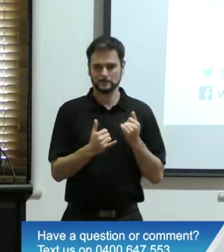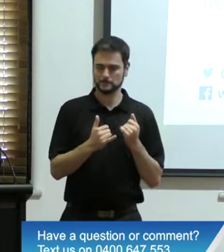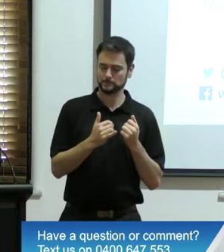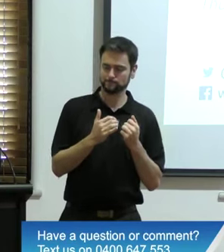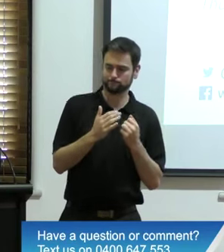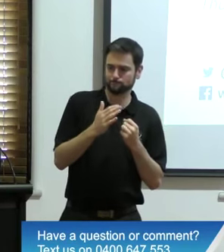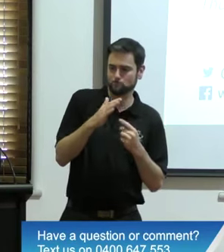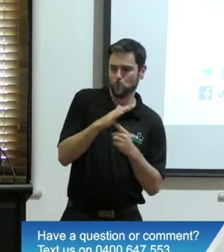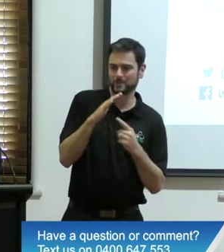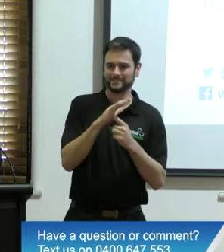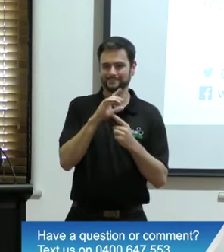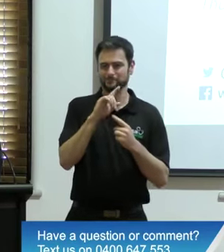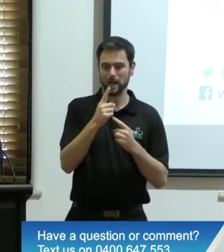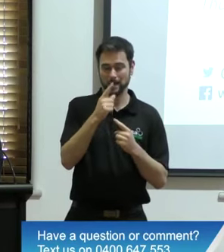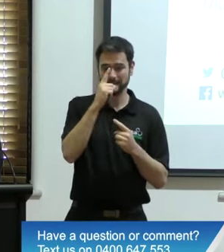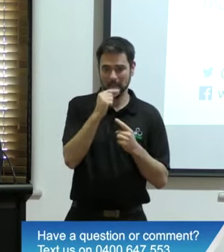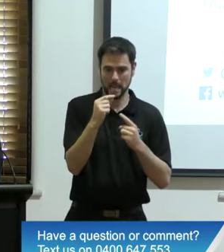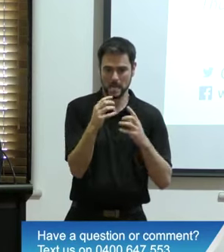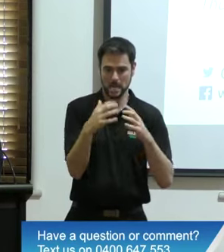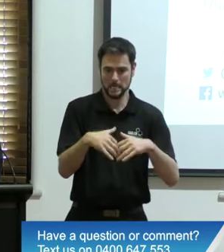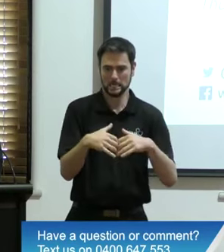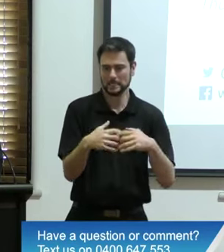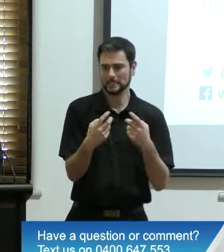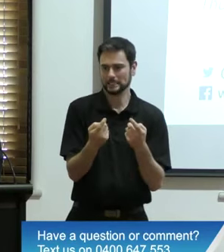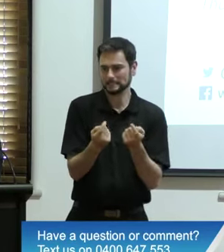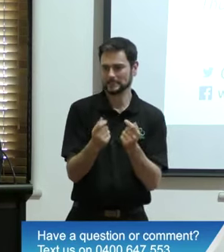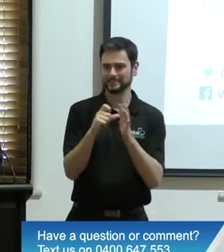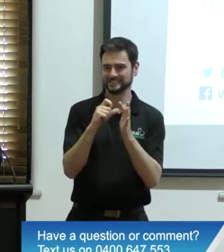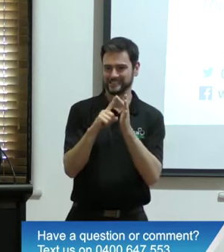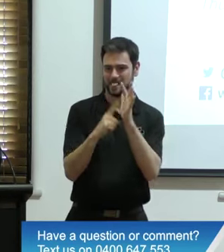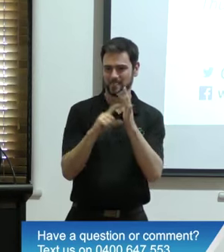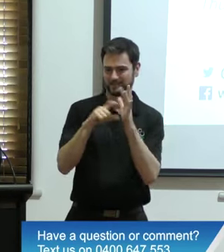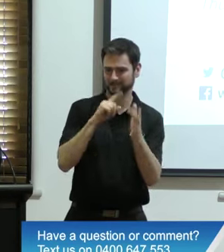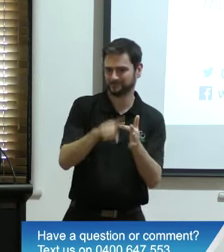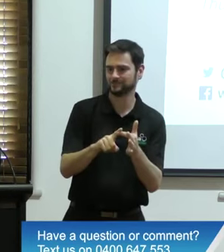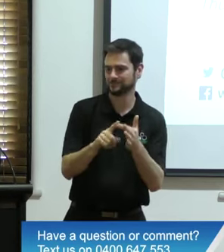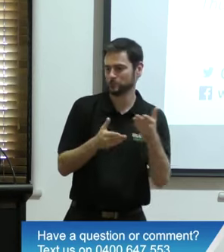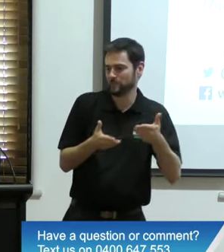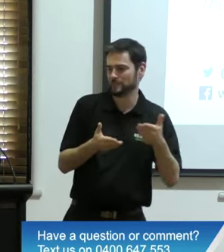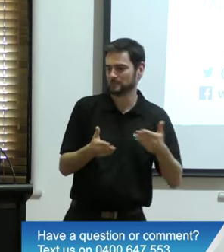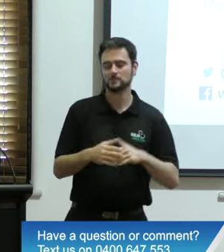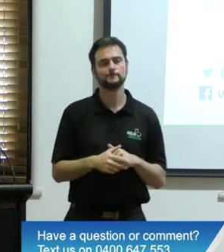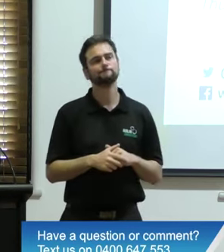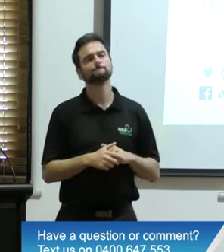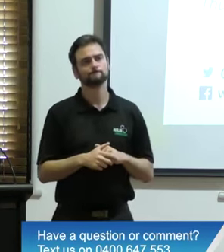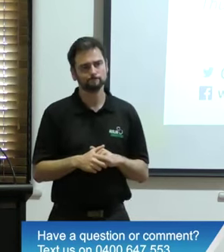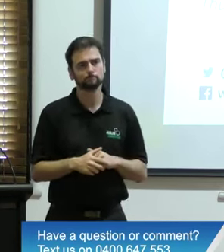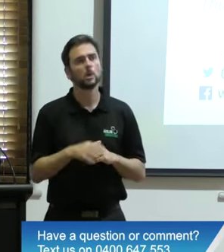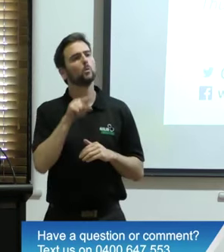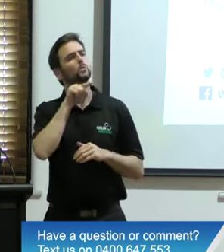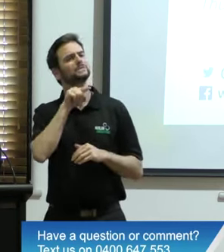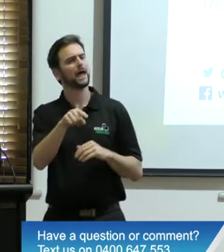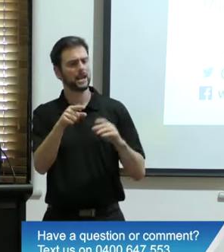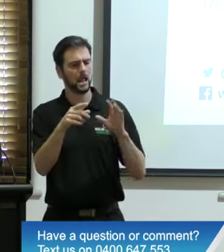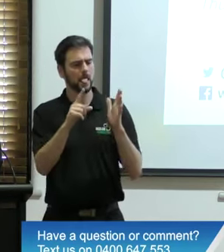service, if you like. Gee, so I think that might relate to information linkages capacity building.